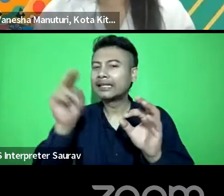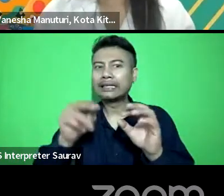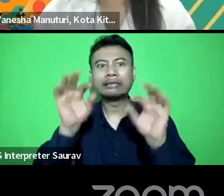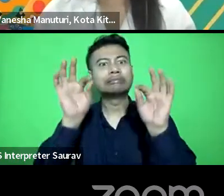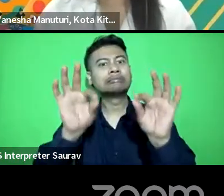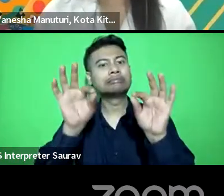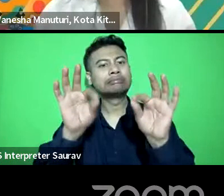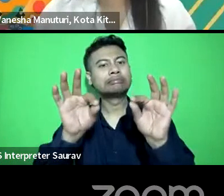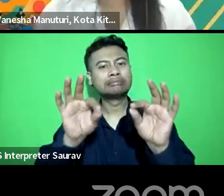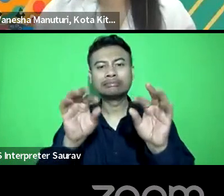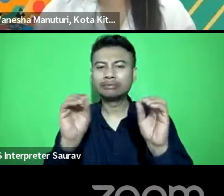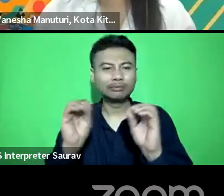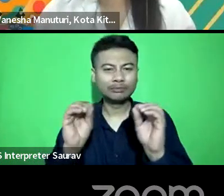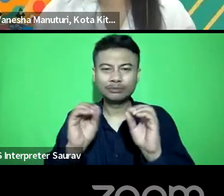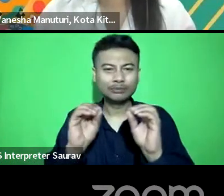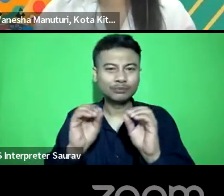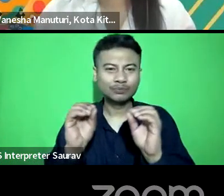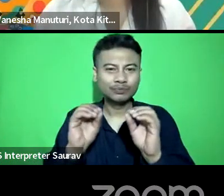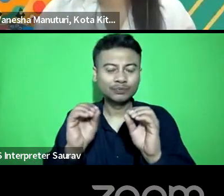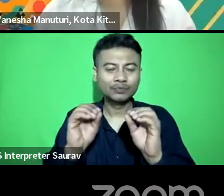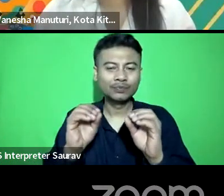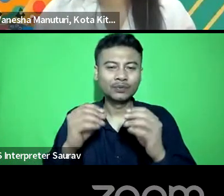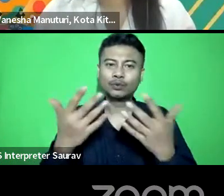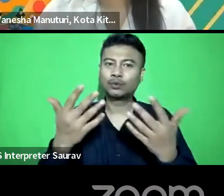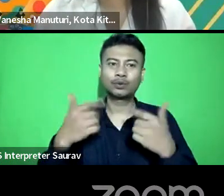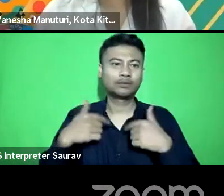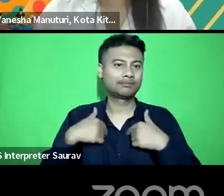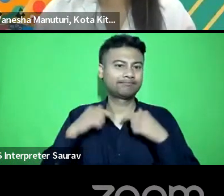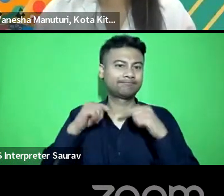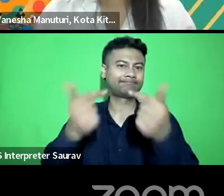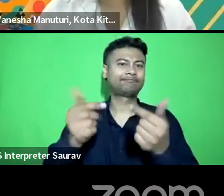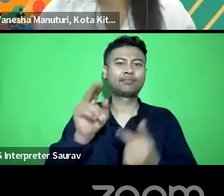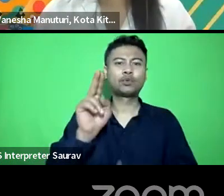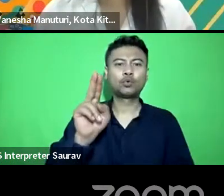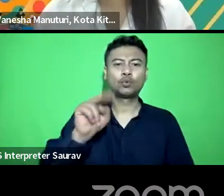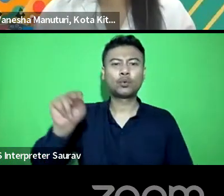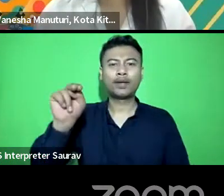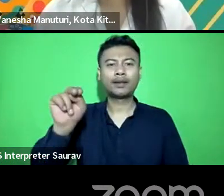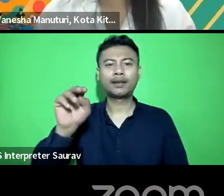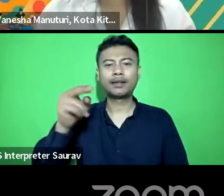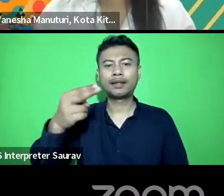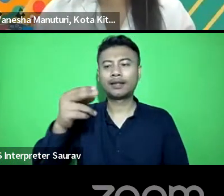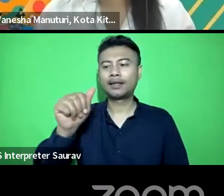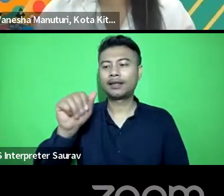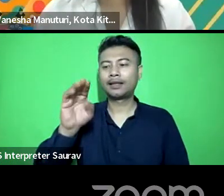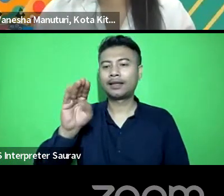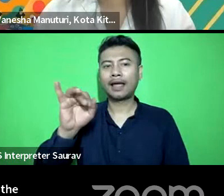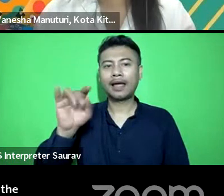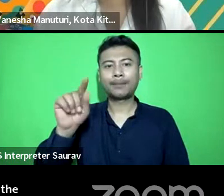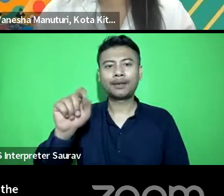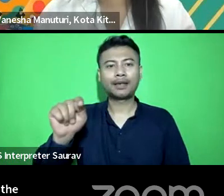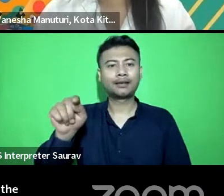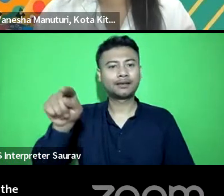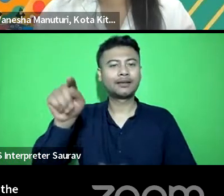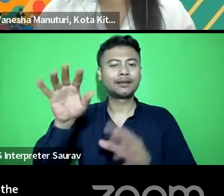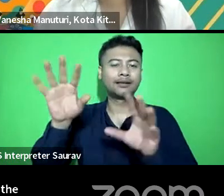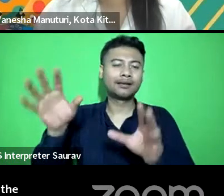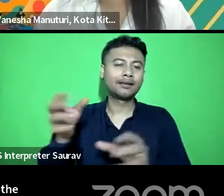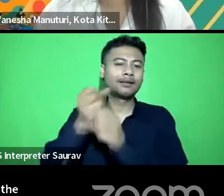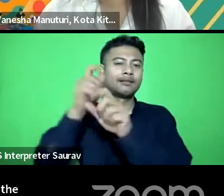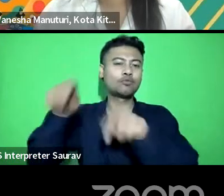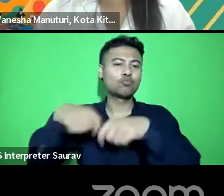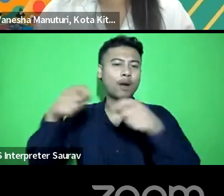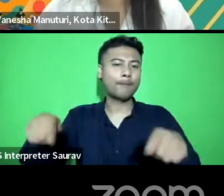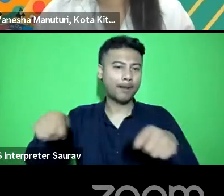pass over now to UN Habitat colleagues to do the formal close of the side event. But I'd just like to thank the panelists from my behalf. Some